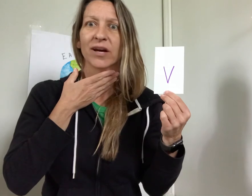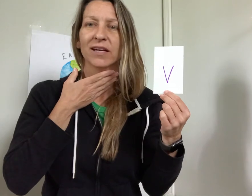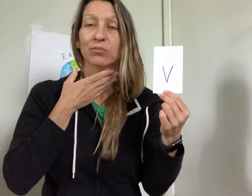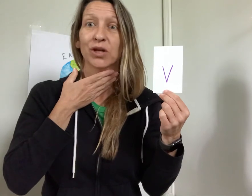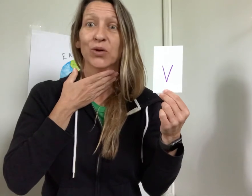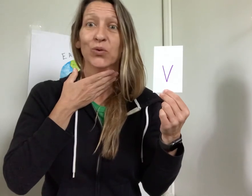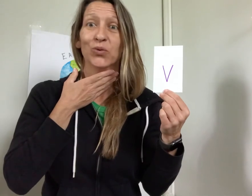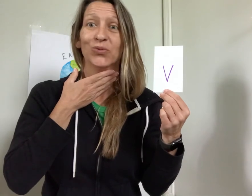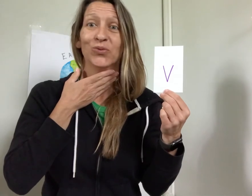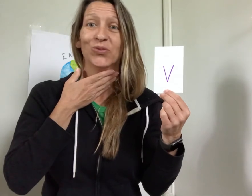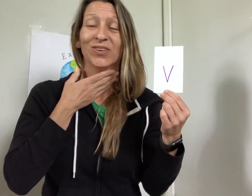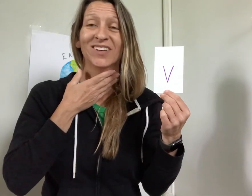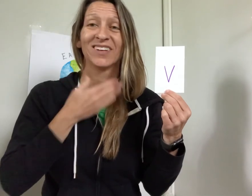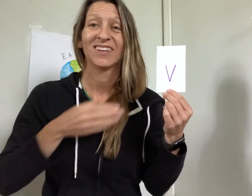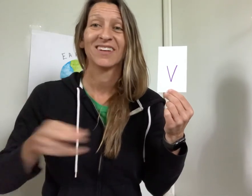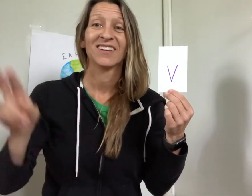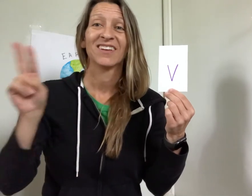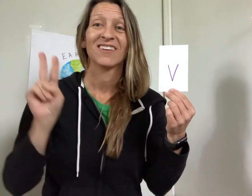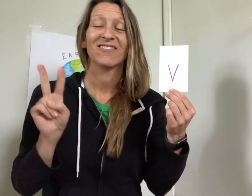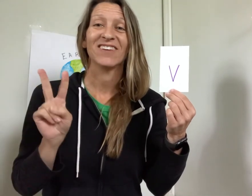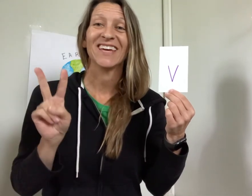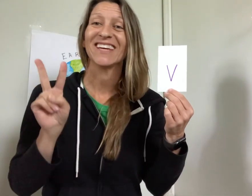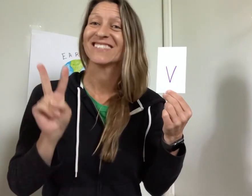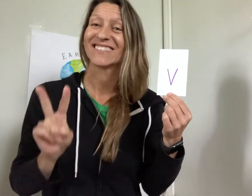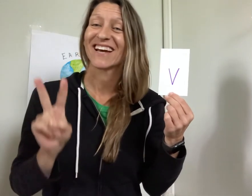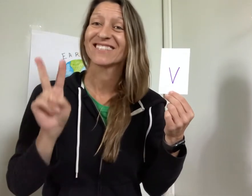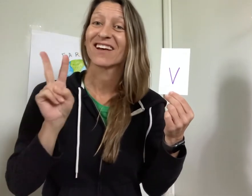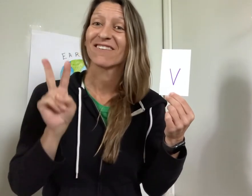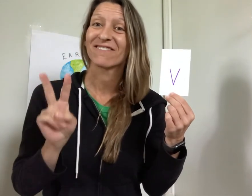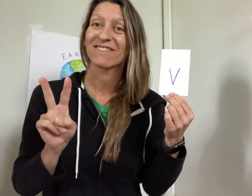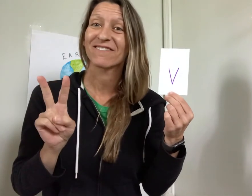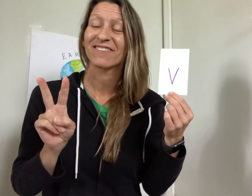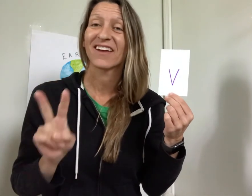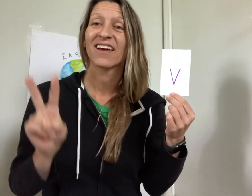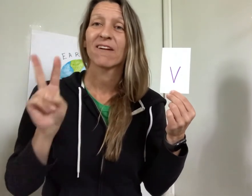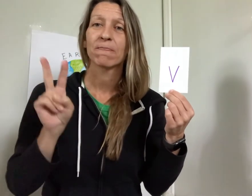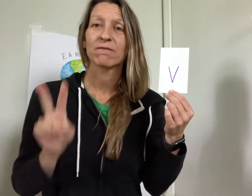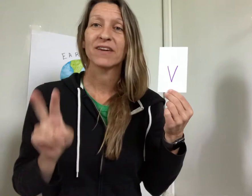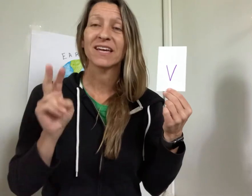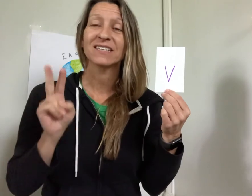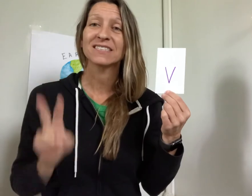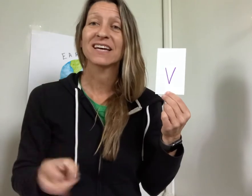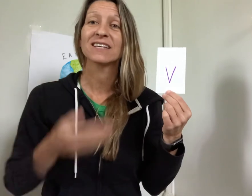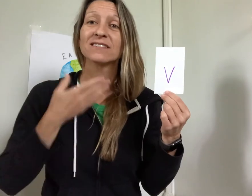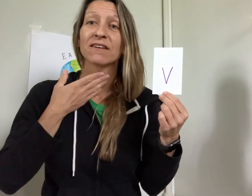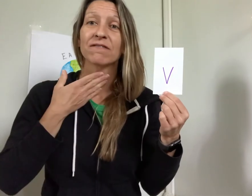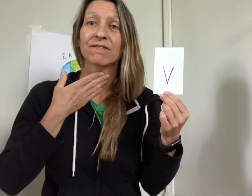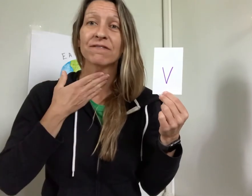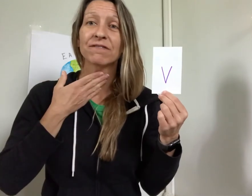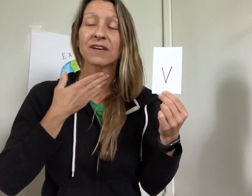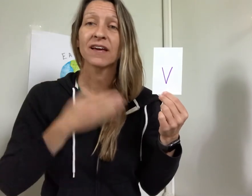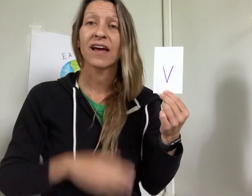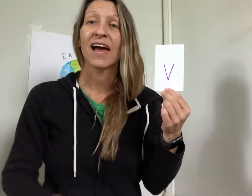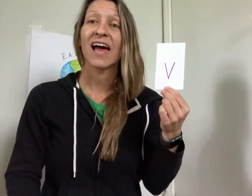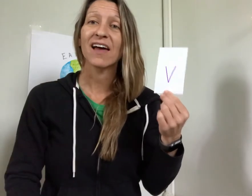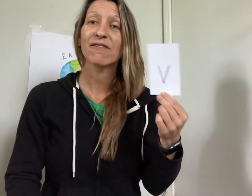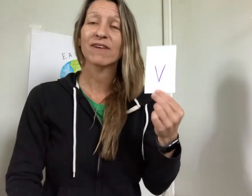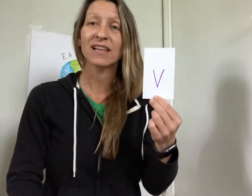vibrate. Pretty cool. V says V. V says V. Every